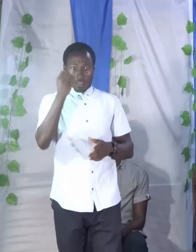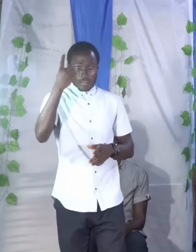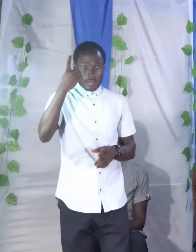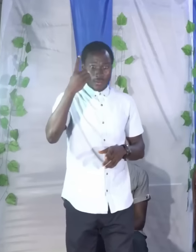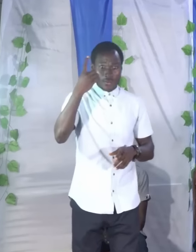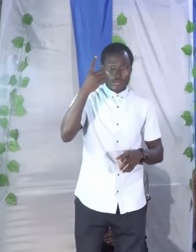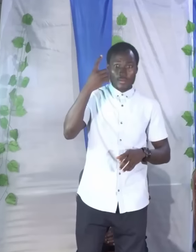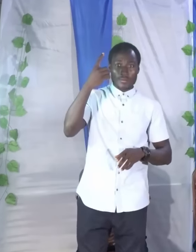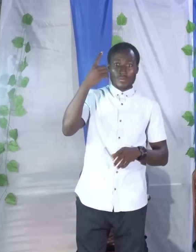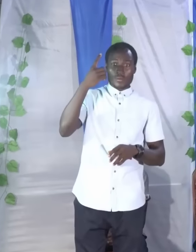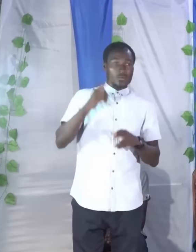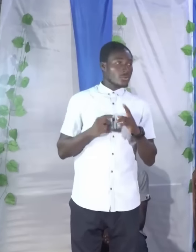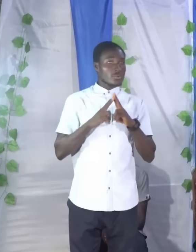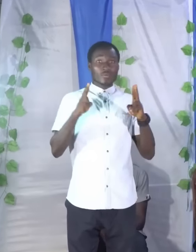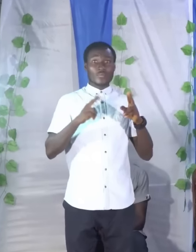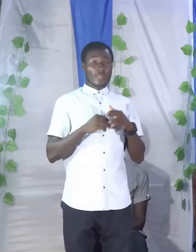bia no a afi wo se